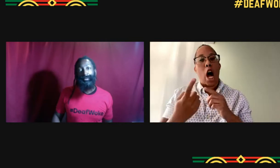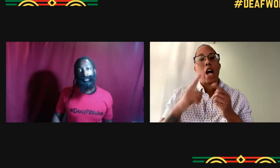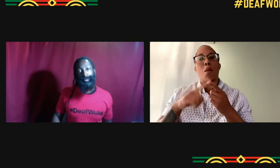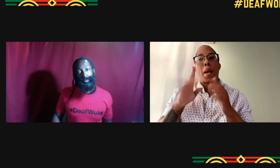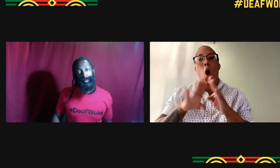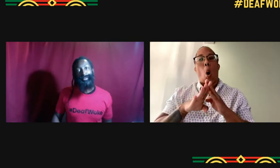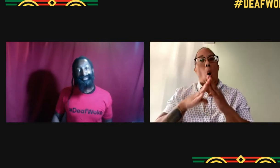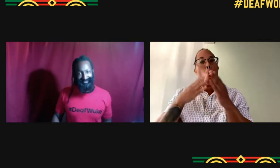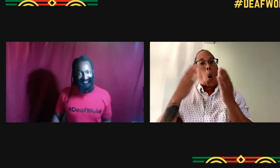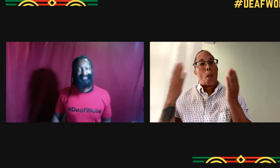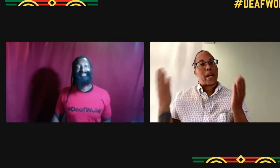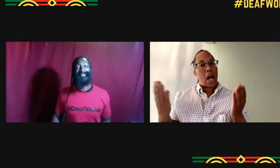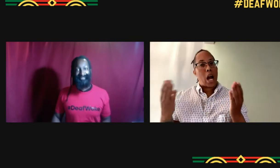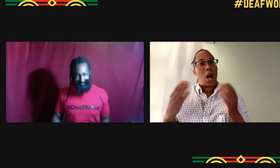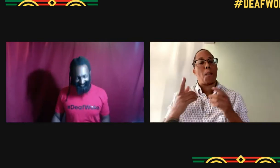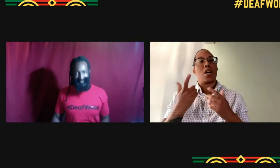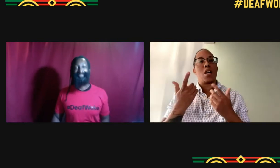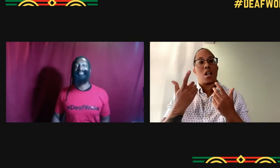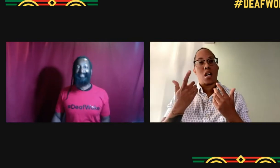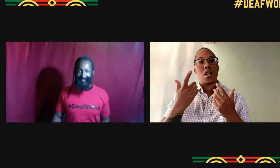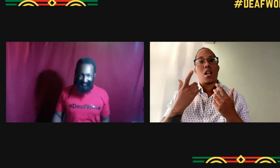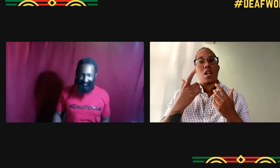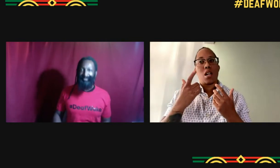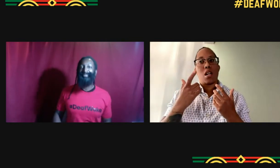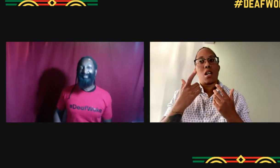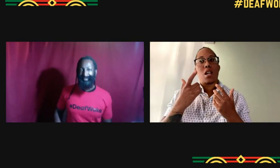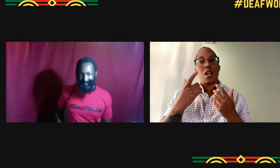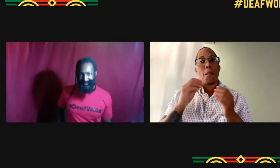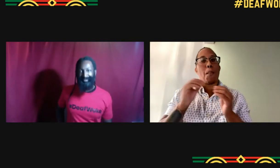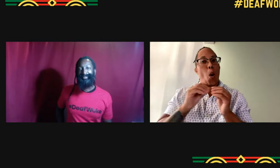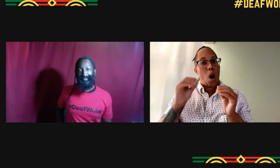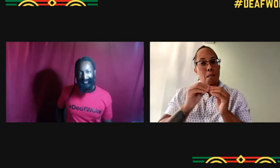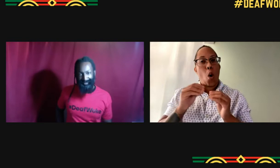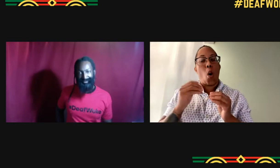Yeah. Yes. I think people are starting to be open